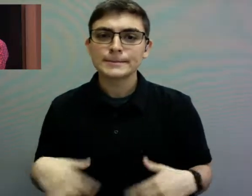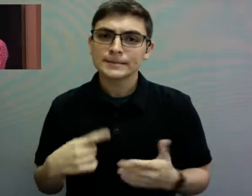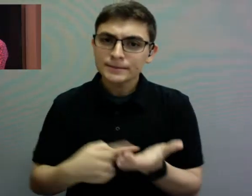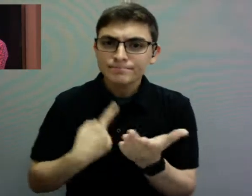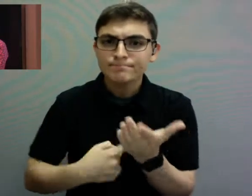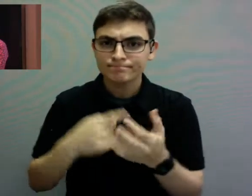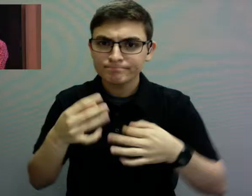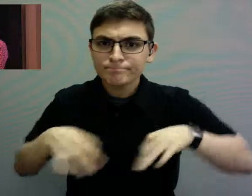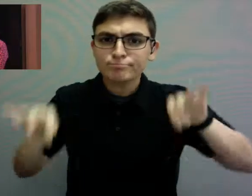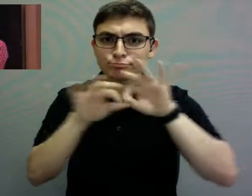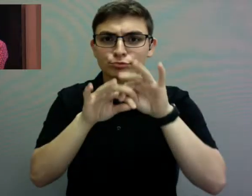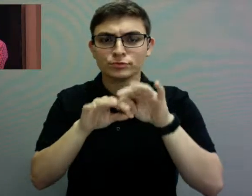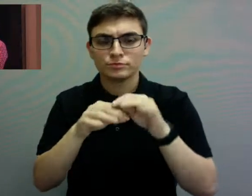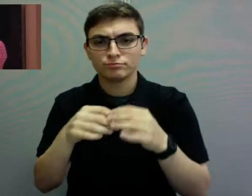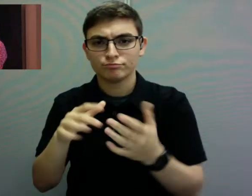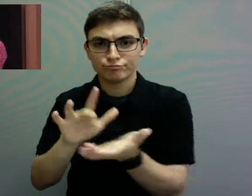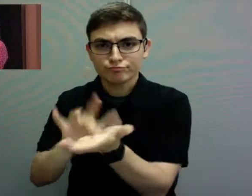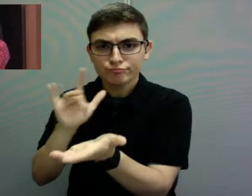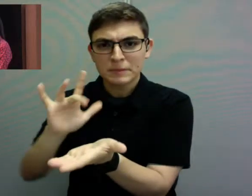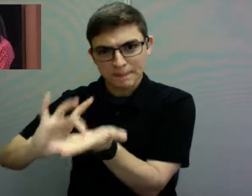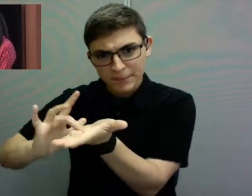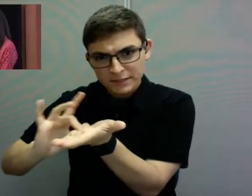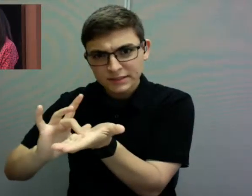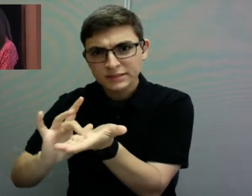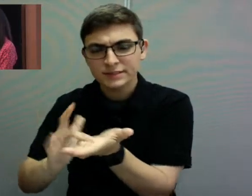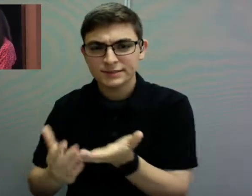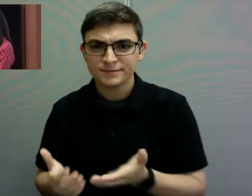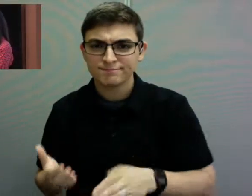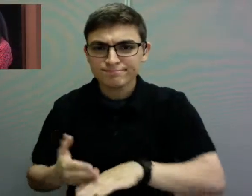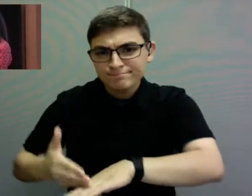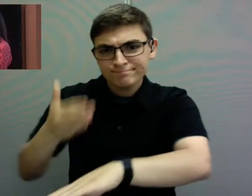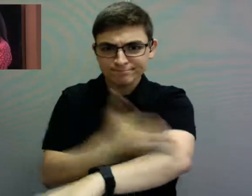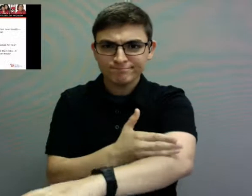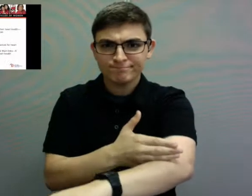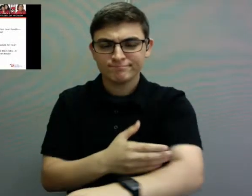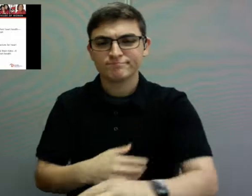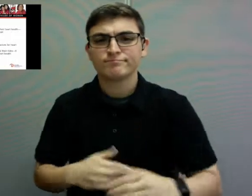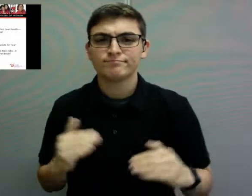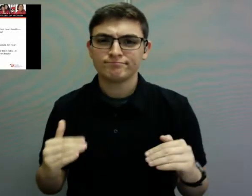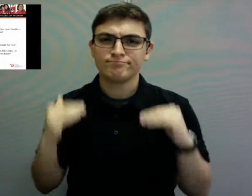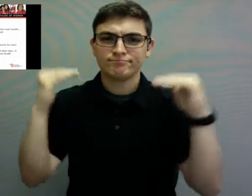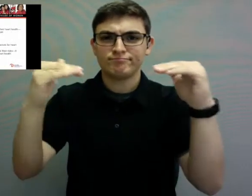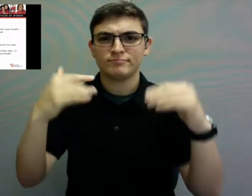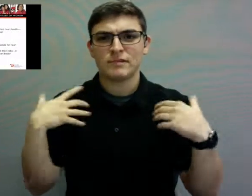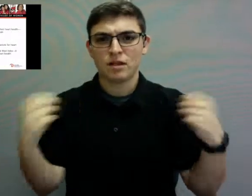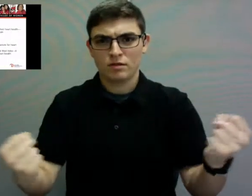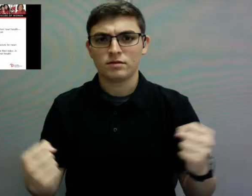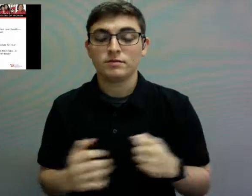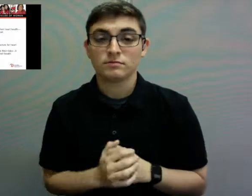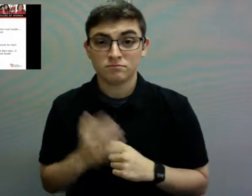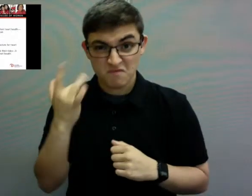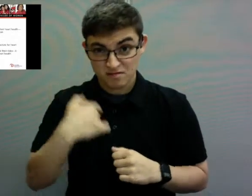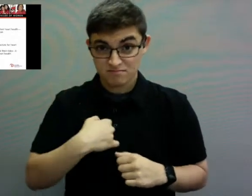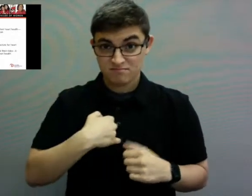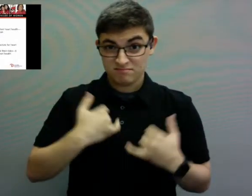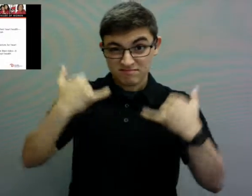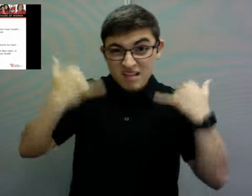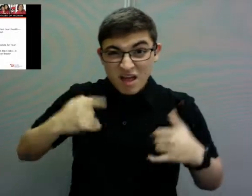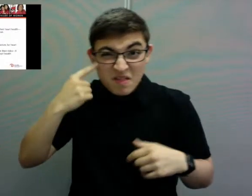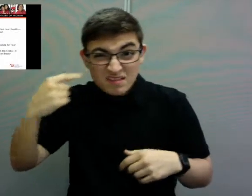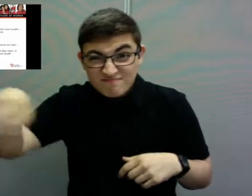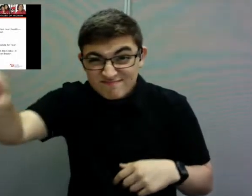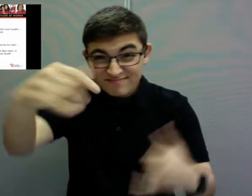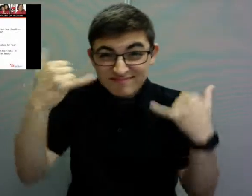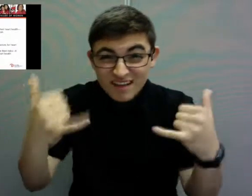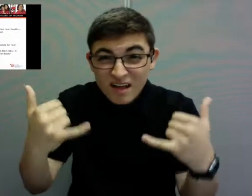more to get them in the healthy range and protect their heart a little bit more. So why me? Why now? Young women need